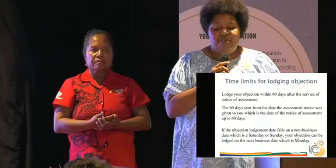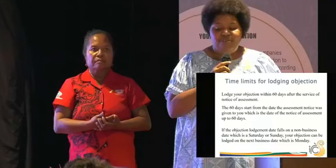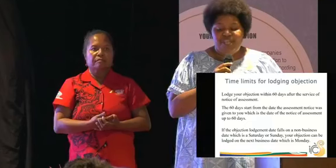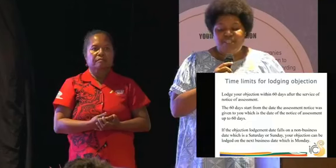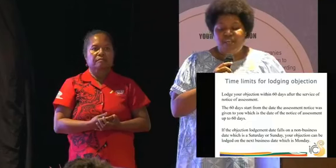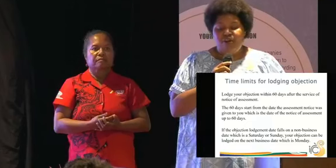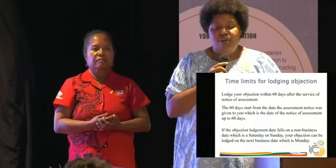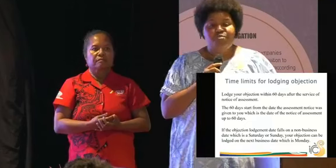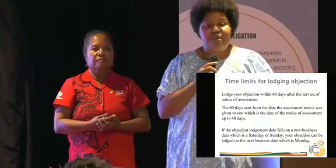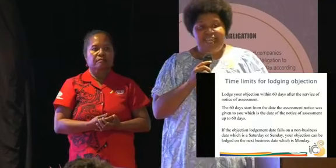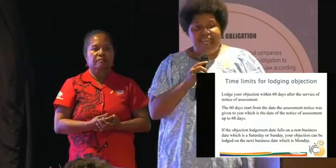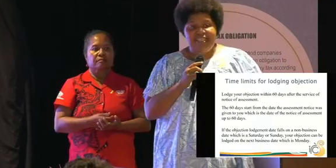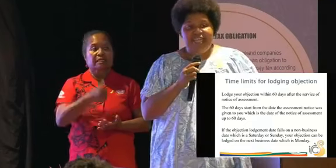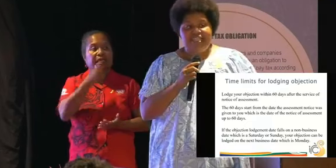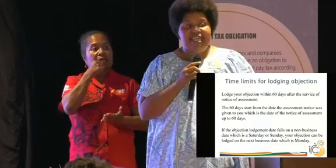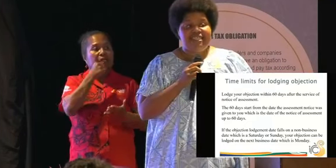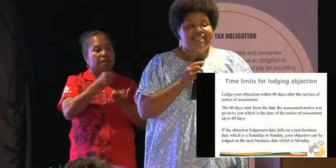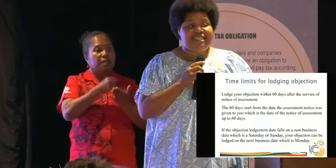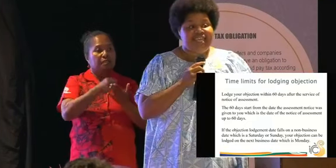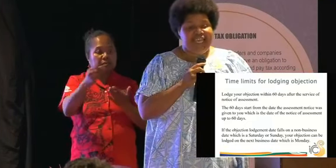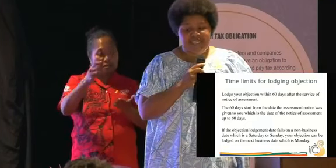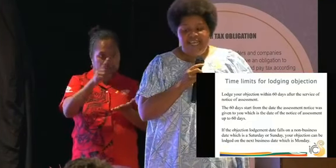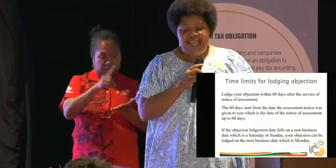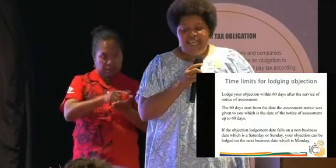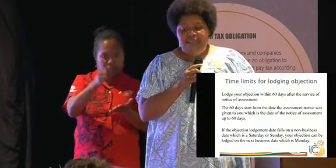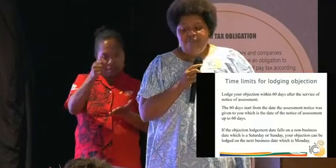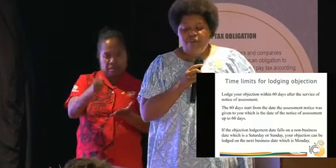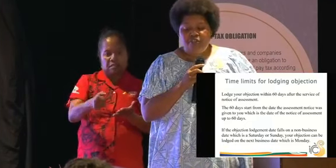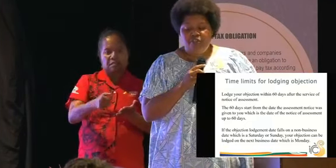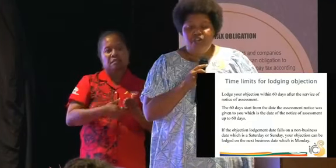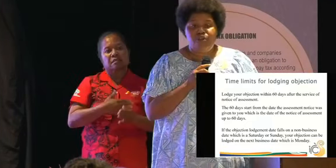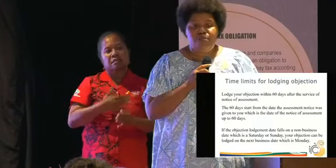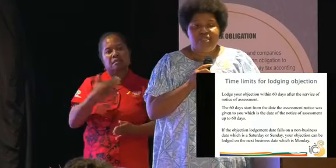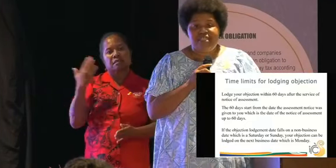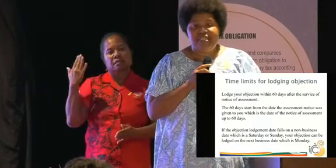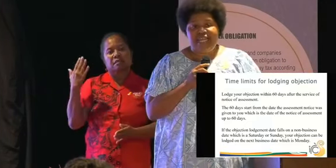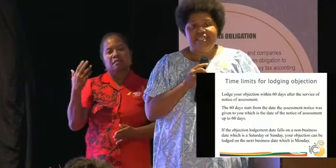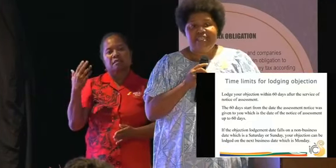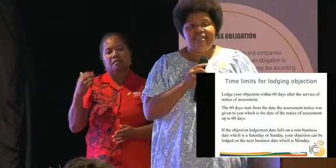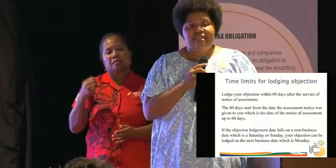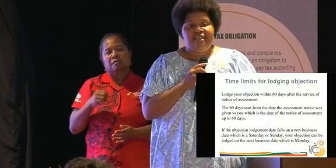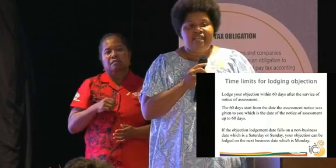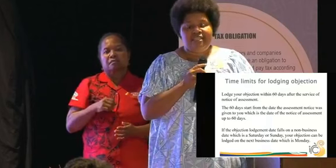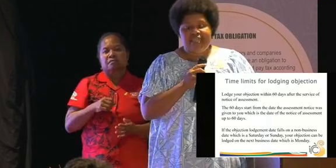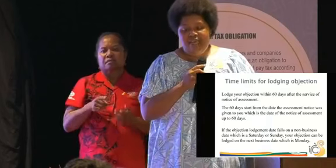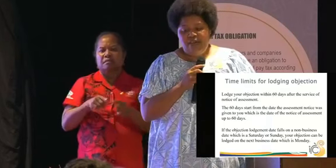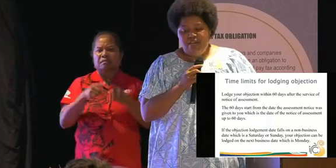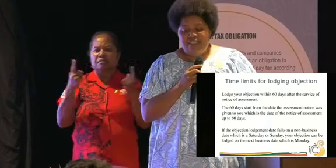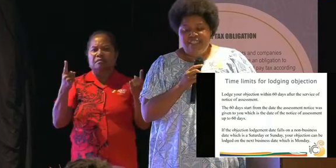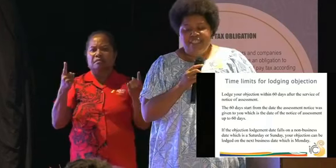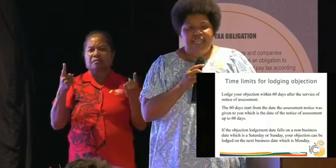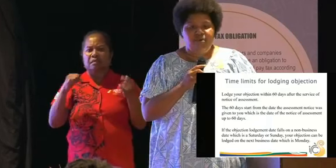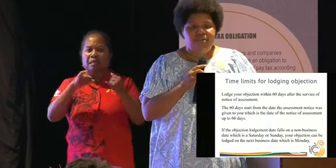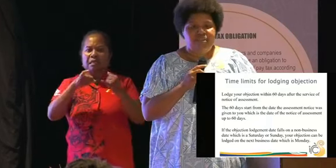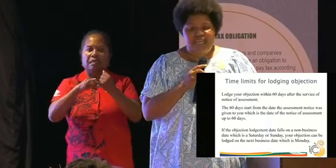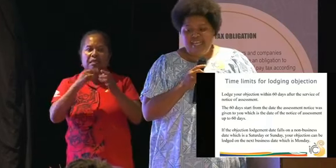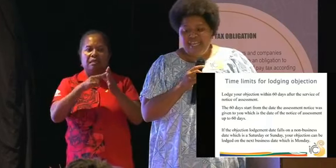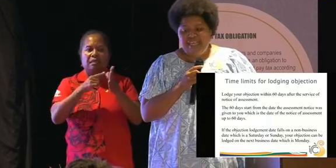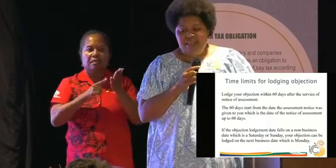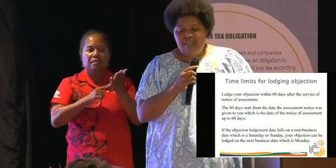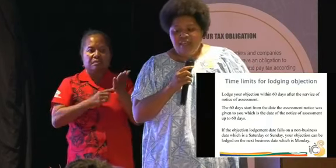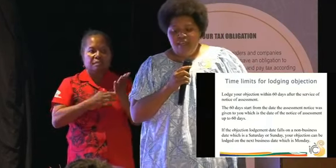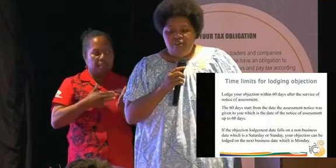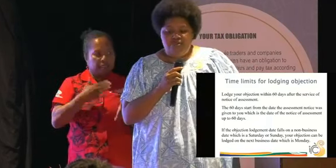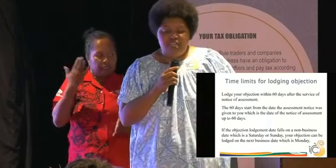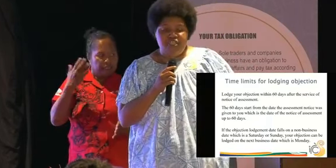if the objection lodgement date, let's say the 60 days, it falls on a non-business date, let's say on a Saturday or a